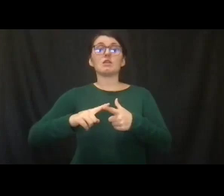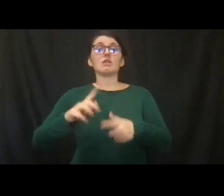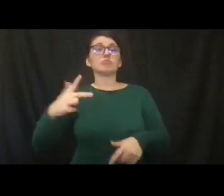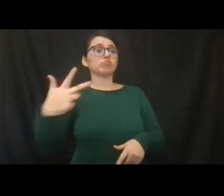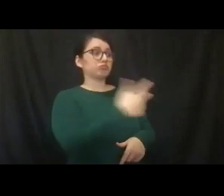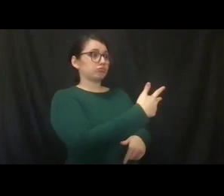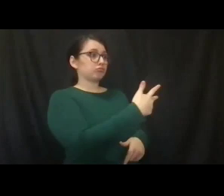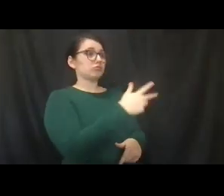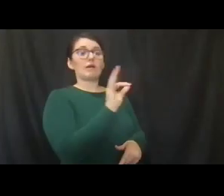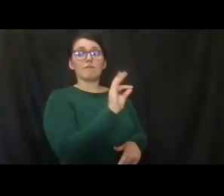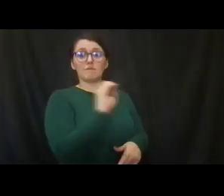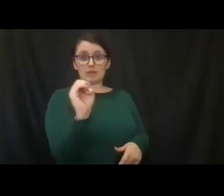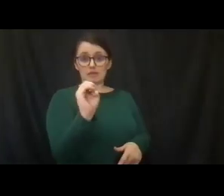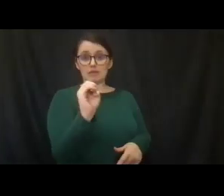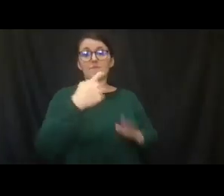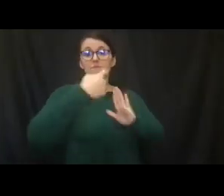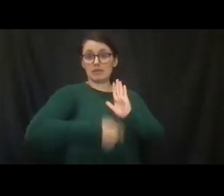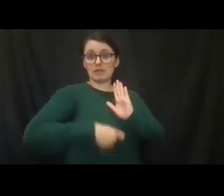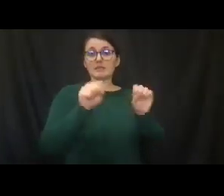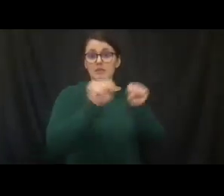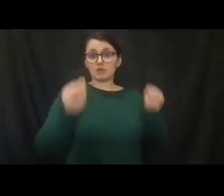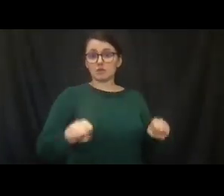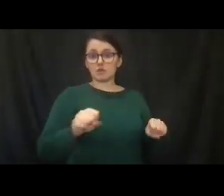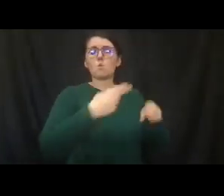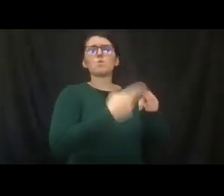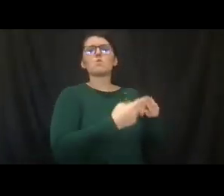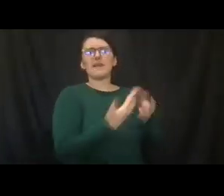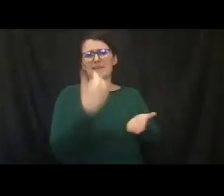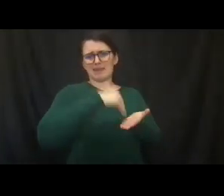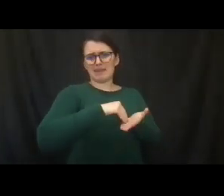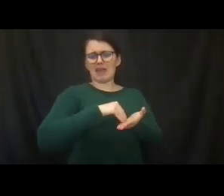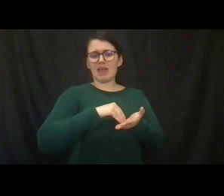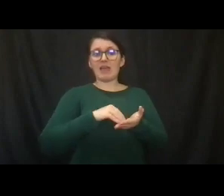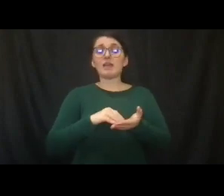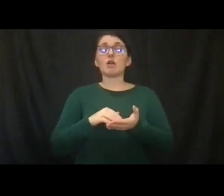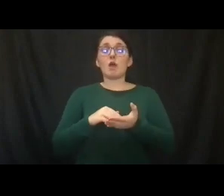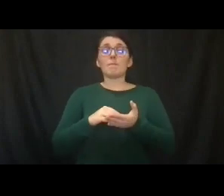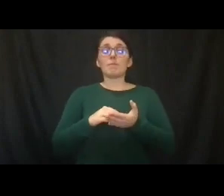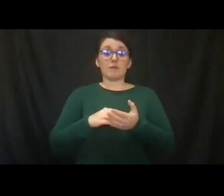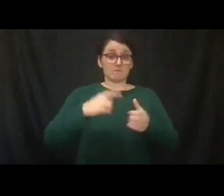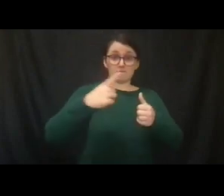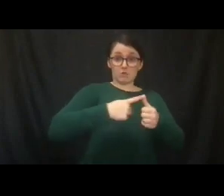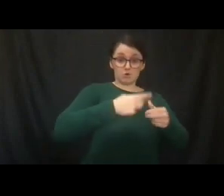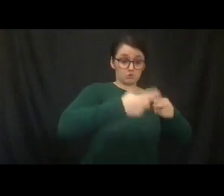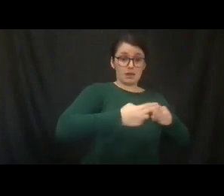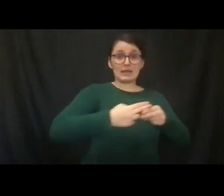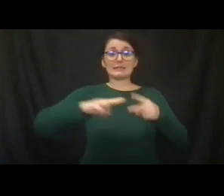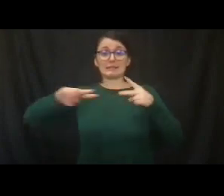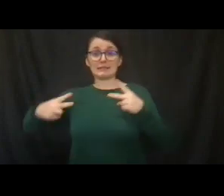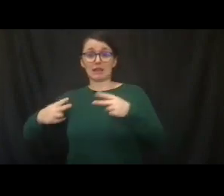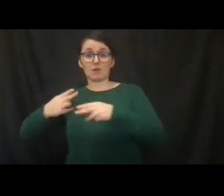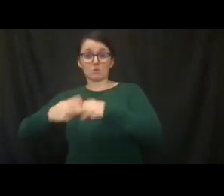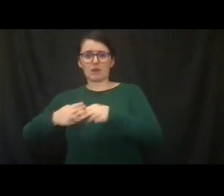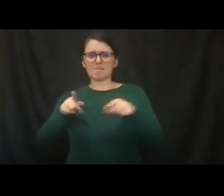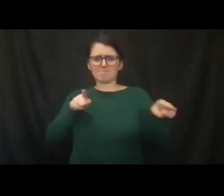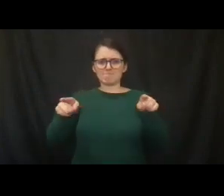they will weigh their vehicle one more time. Based on the different weights that they measure,